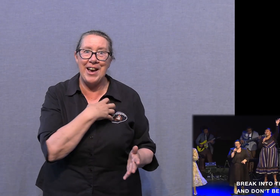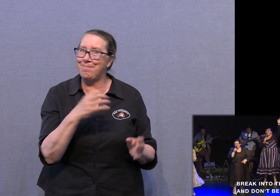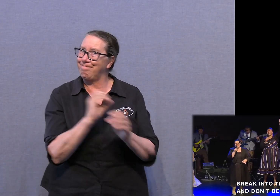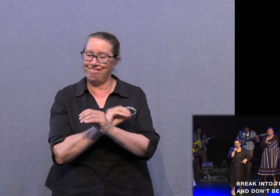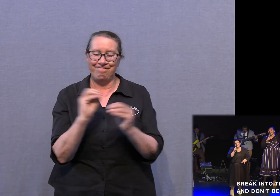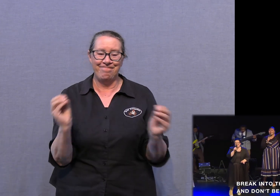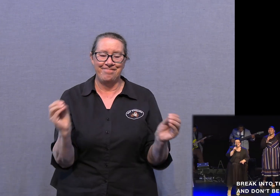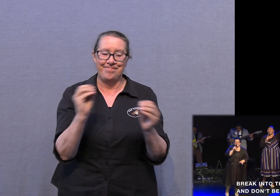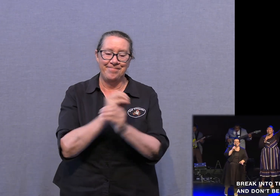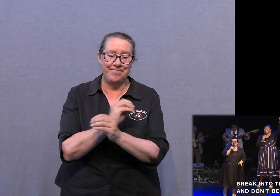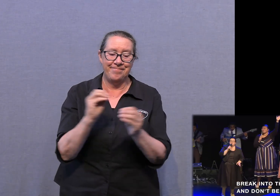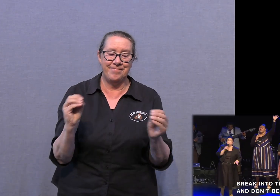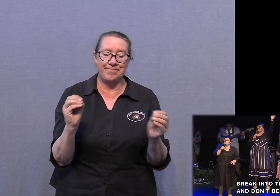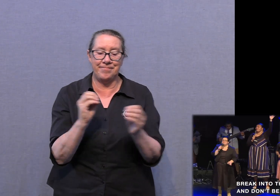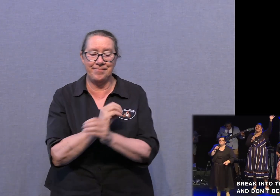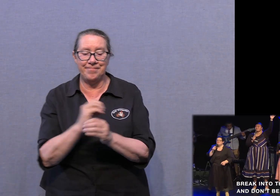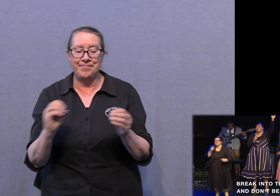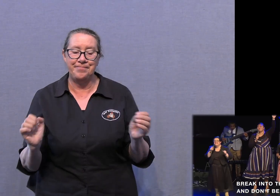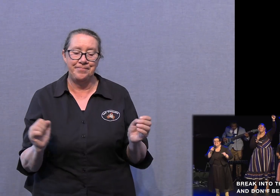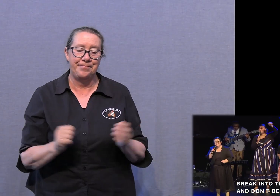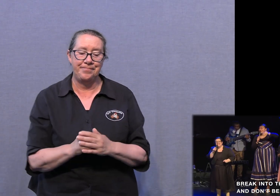be afraid.